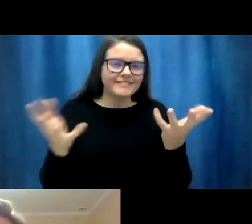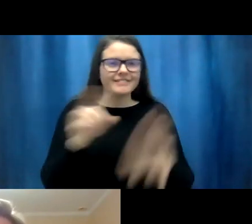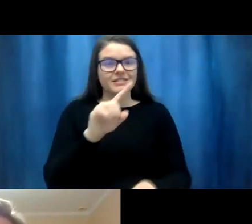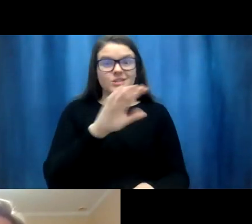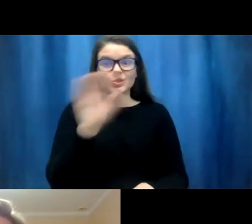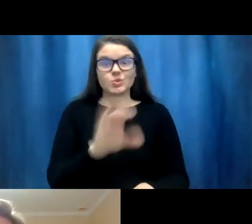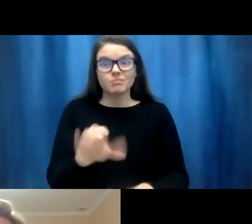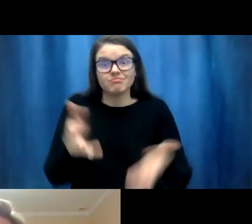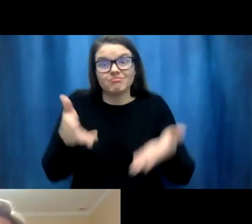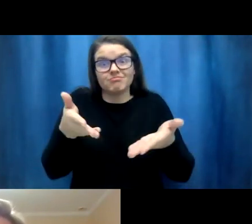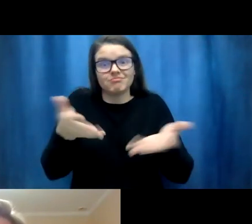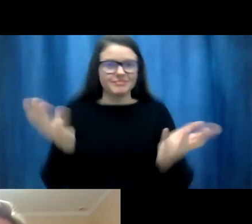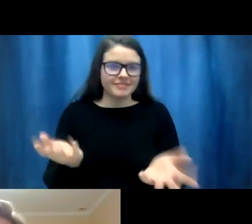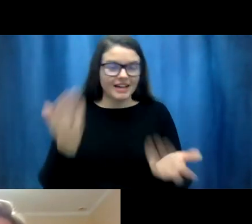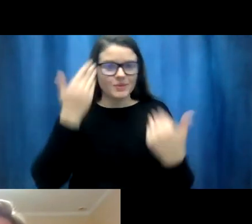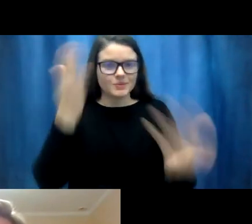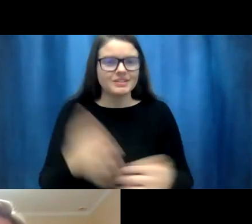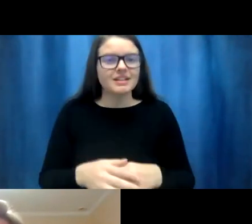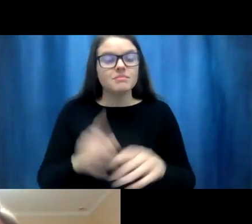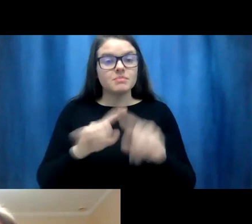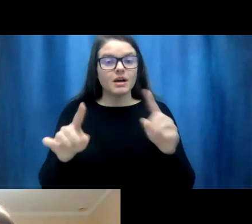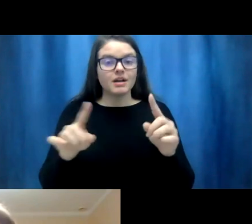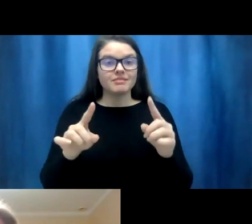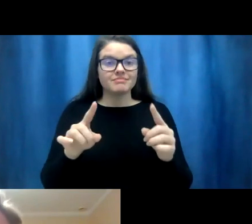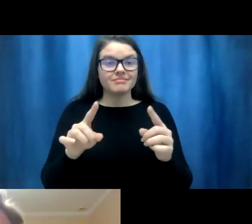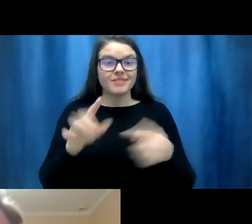Zoom. But that's what we've